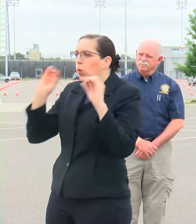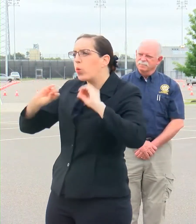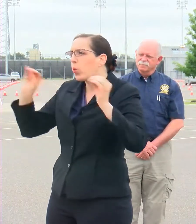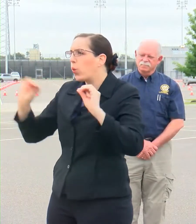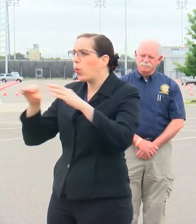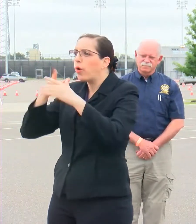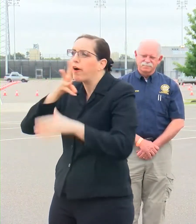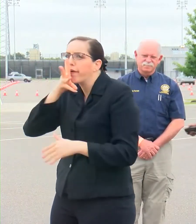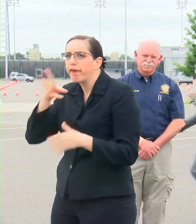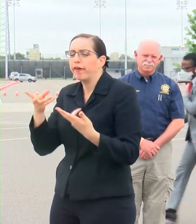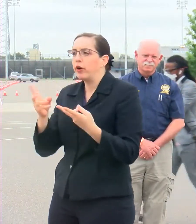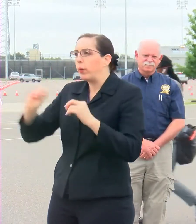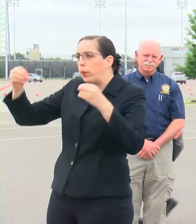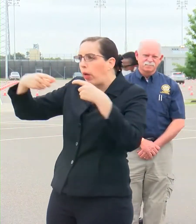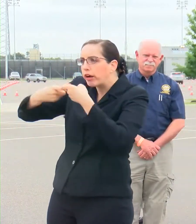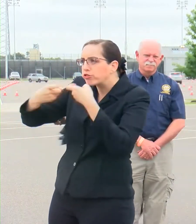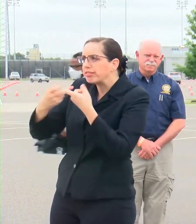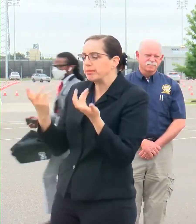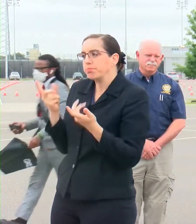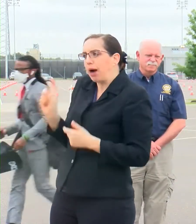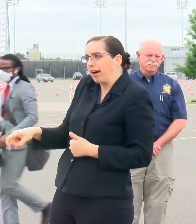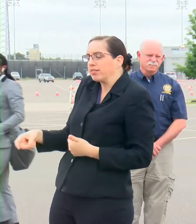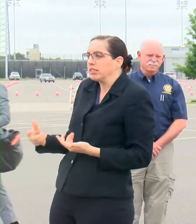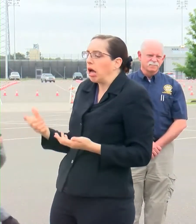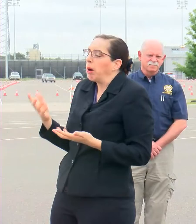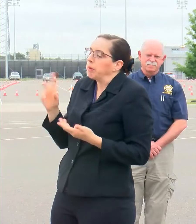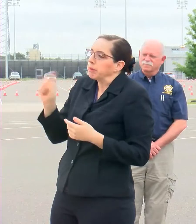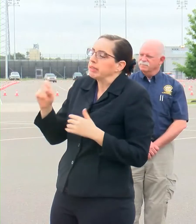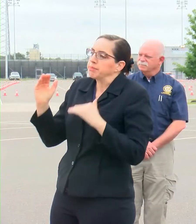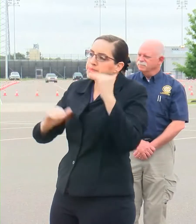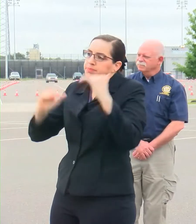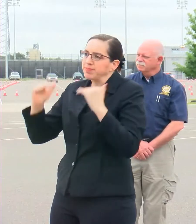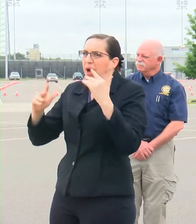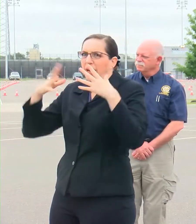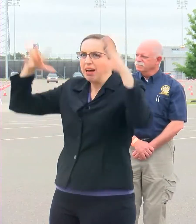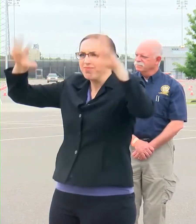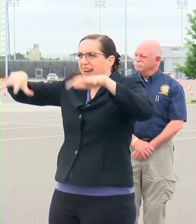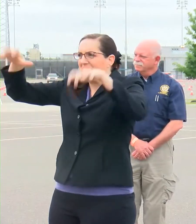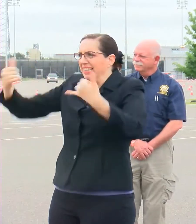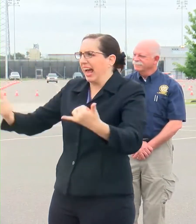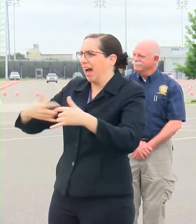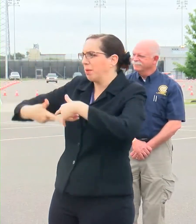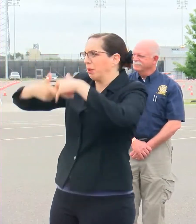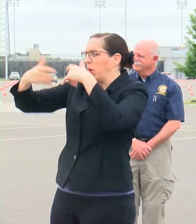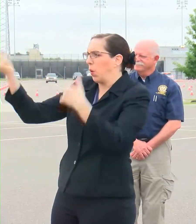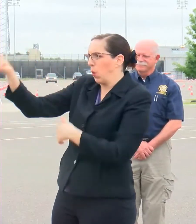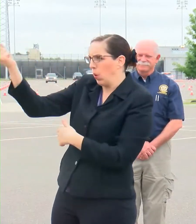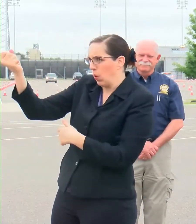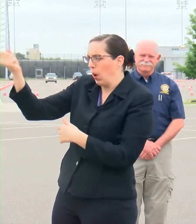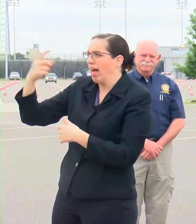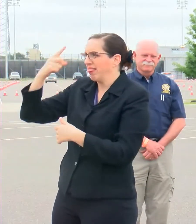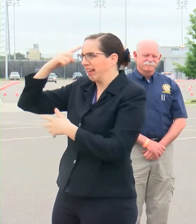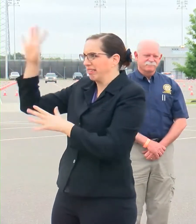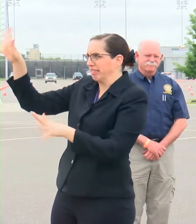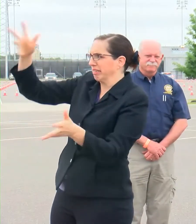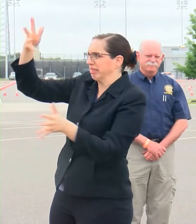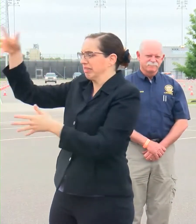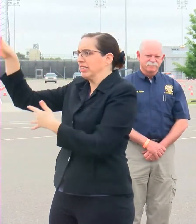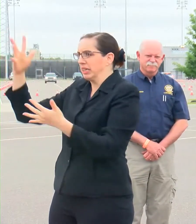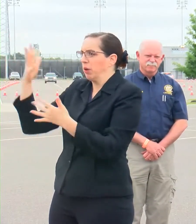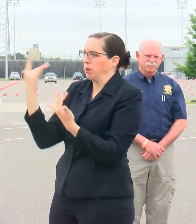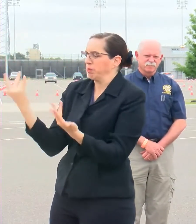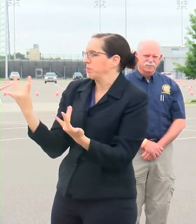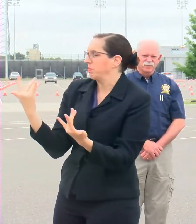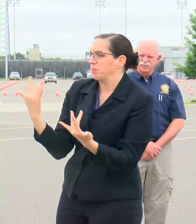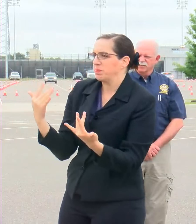access to your water and your power. So it's a delicate balance. I think we're going to pick this up maybe on the inside. I think Mother Nature is having a better say.